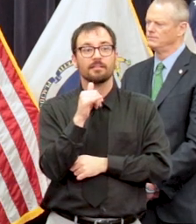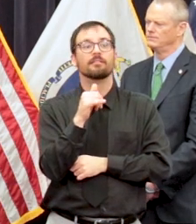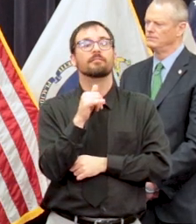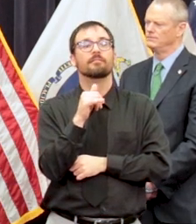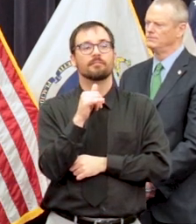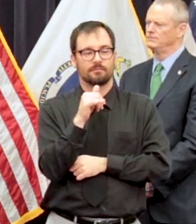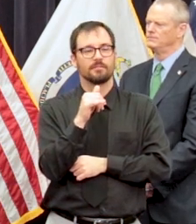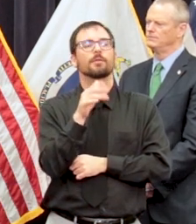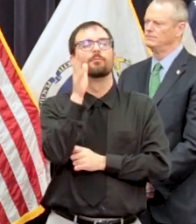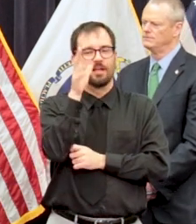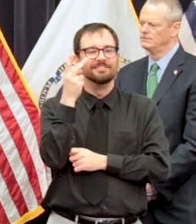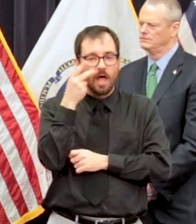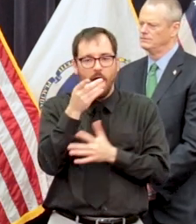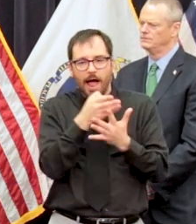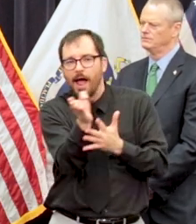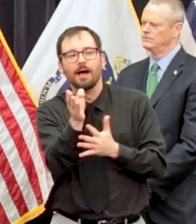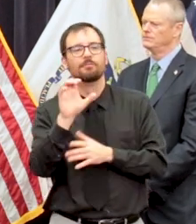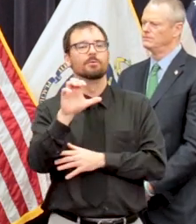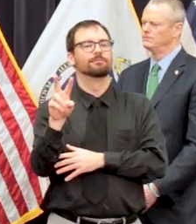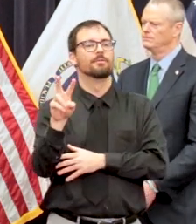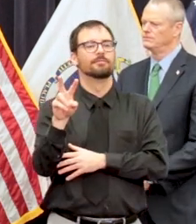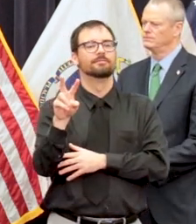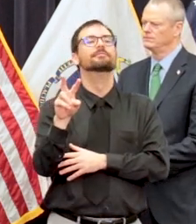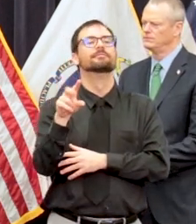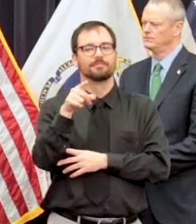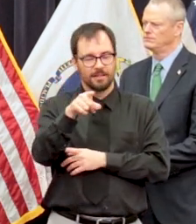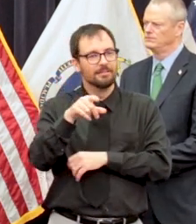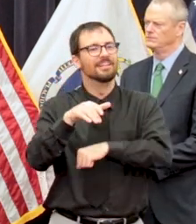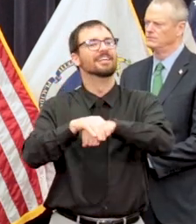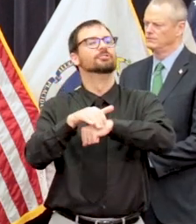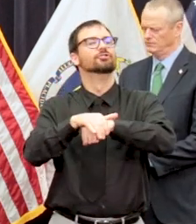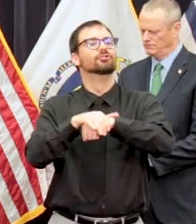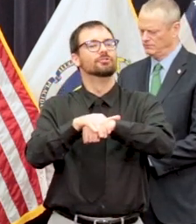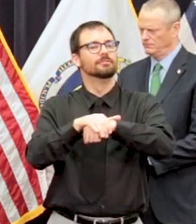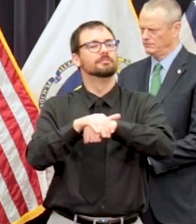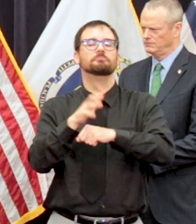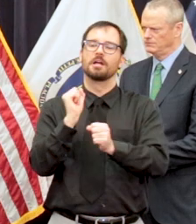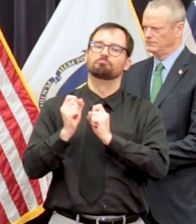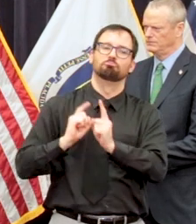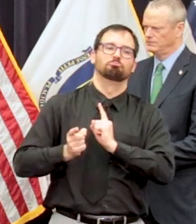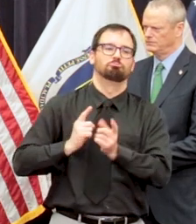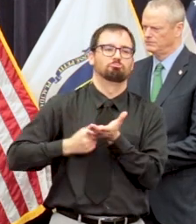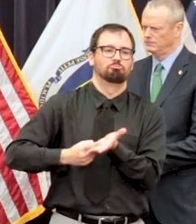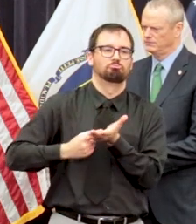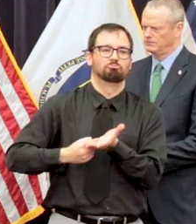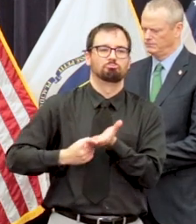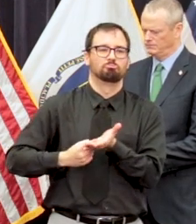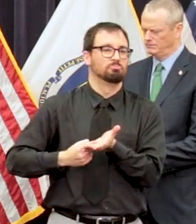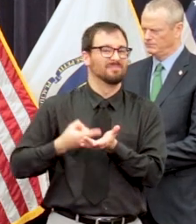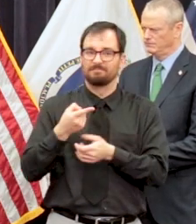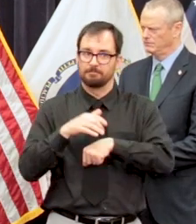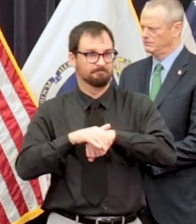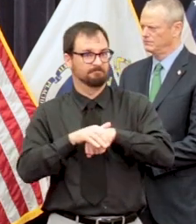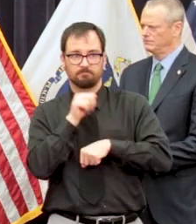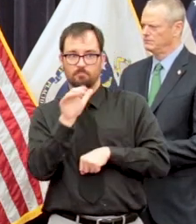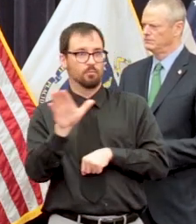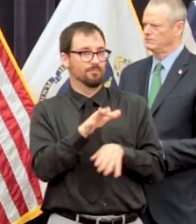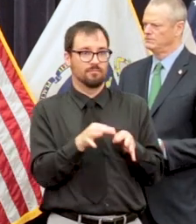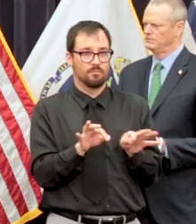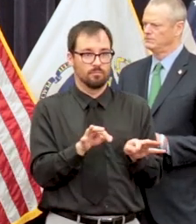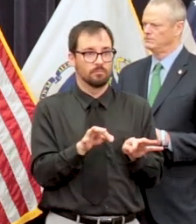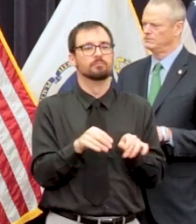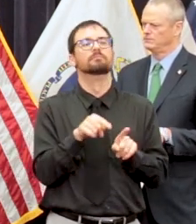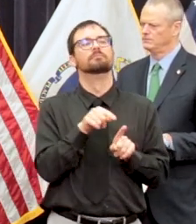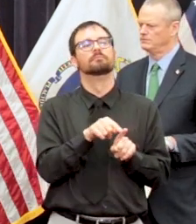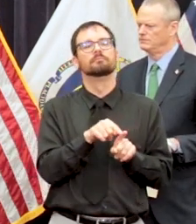another language is needed, the operator connects to one of 150 languages and dialects, pulling in a